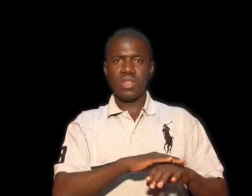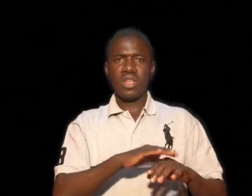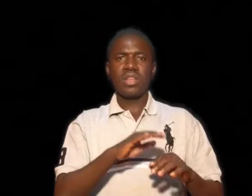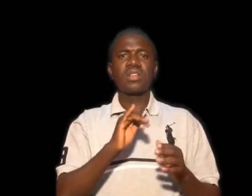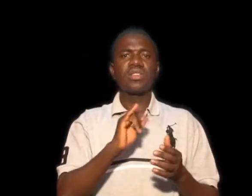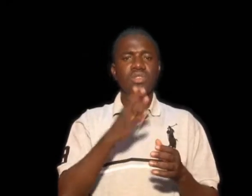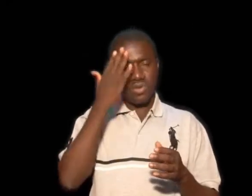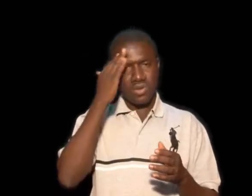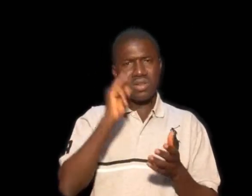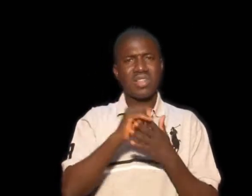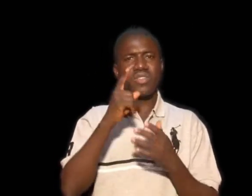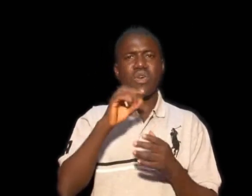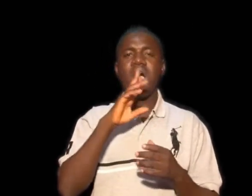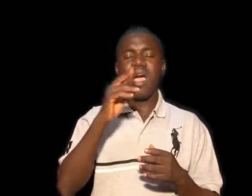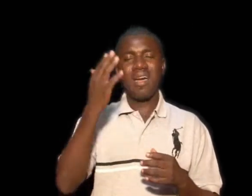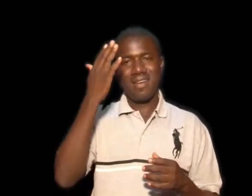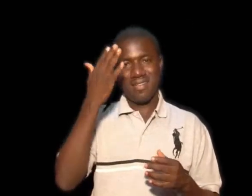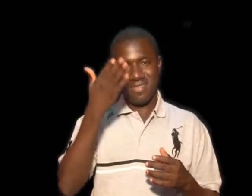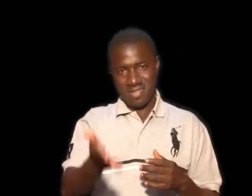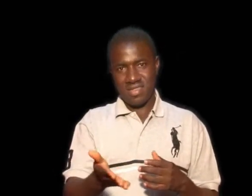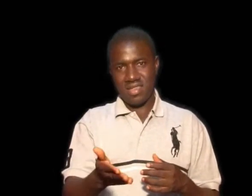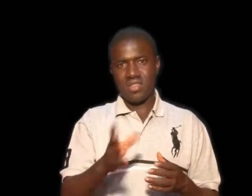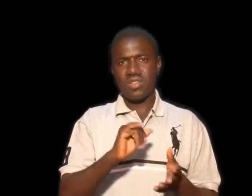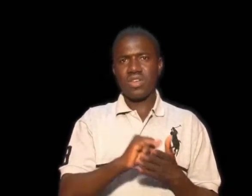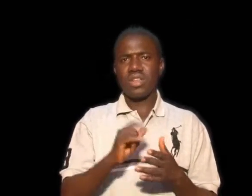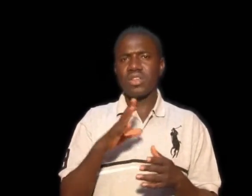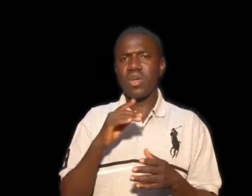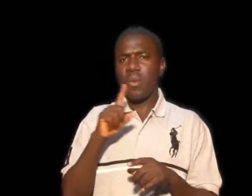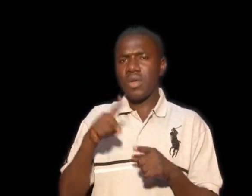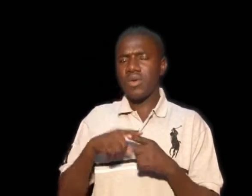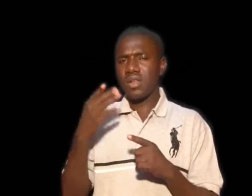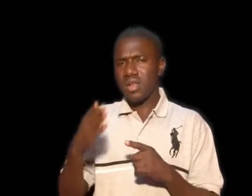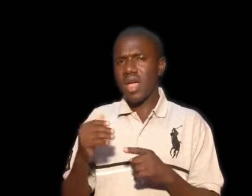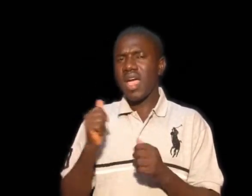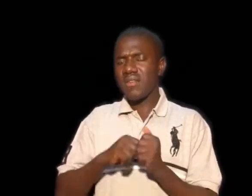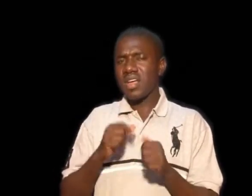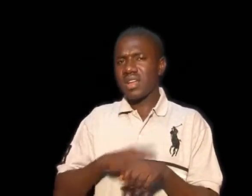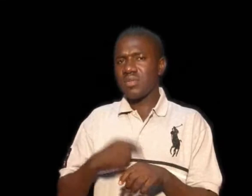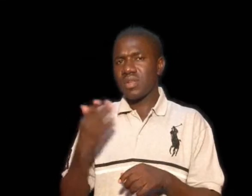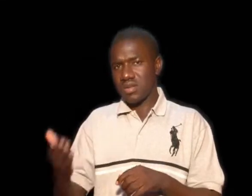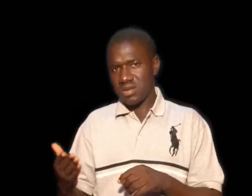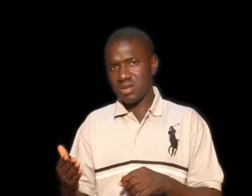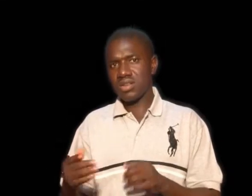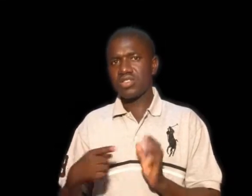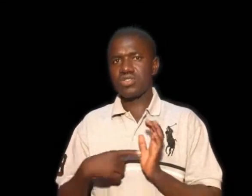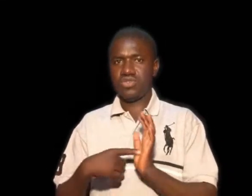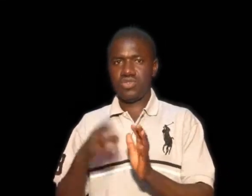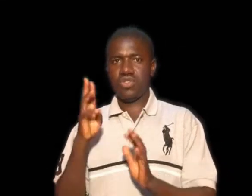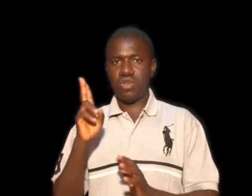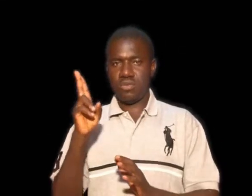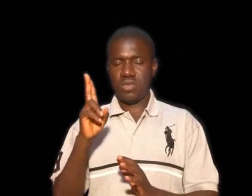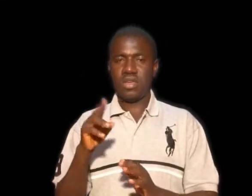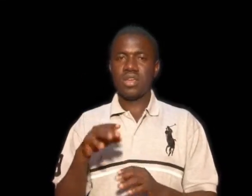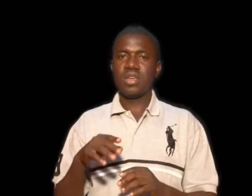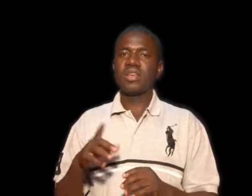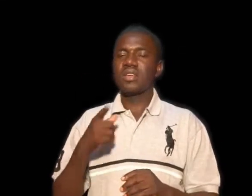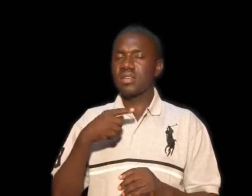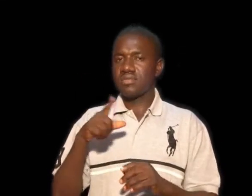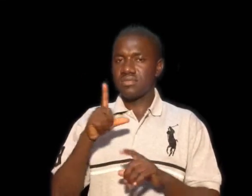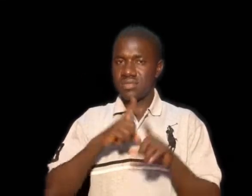there. Reassure them of your continued presence in the same manner. Immediately identify yourself by name or